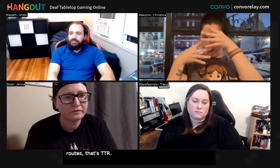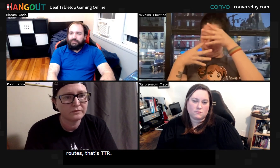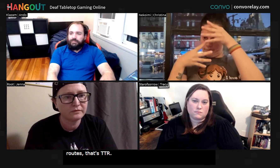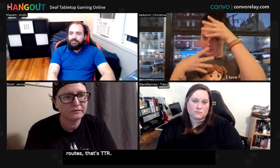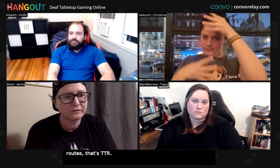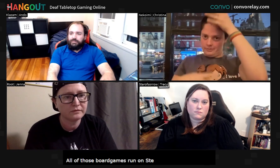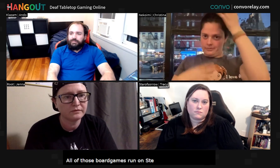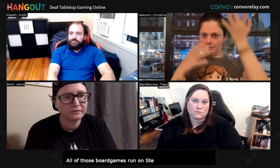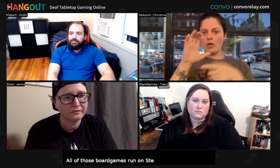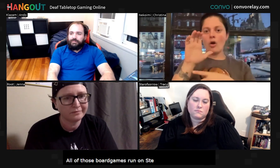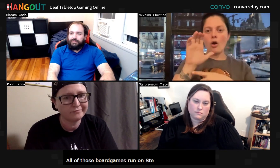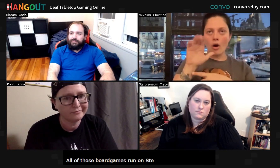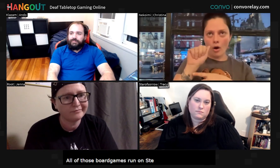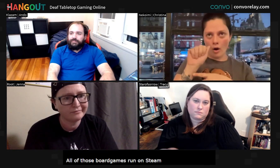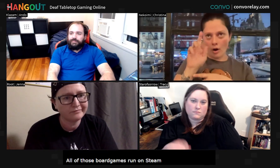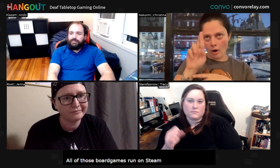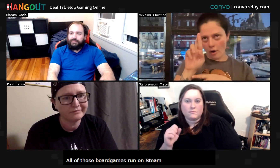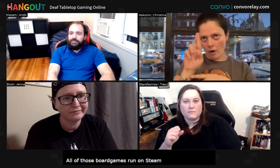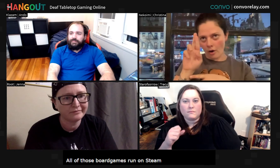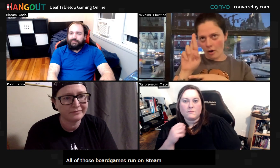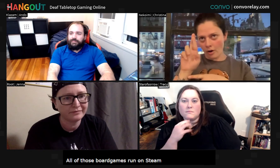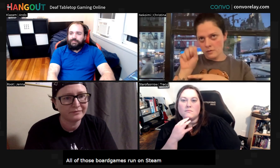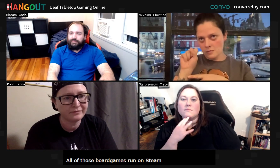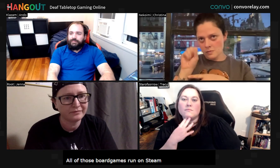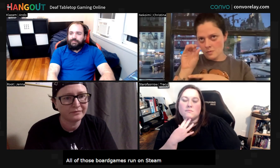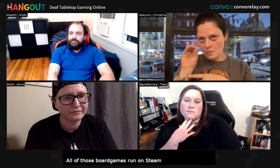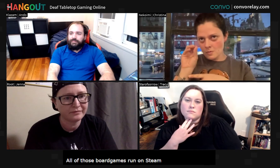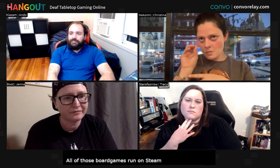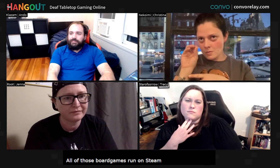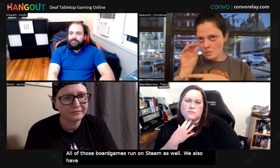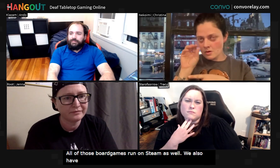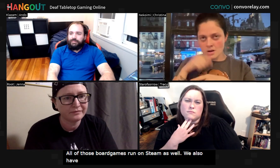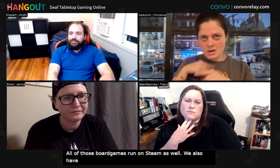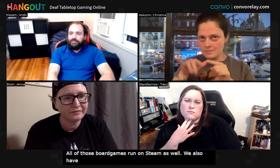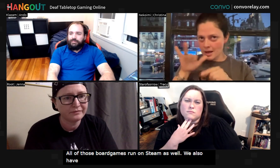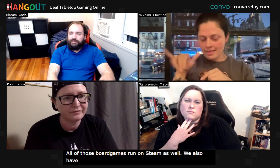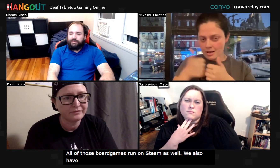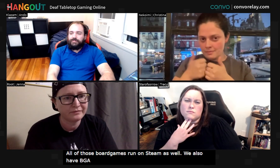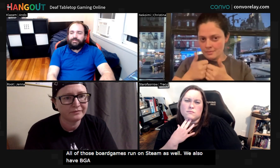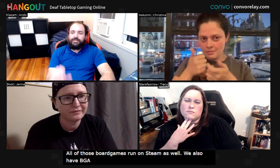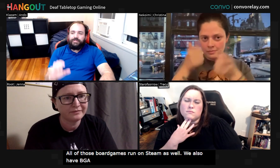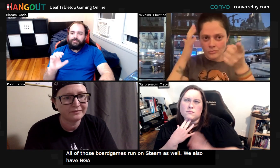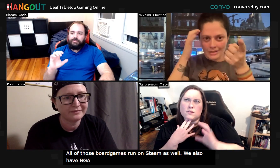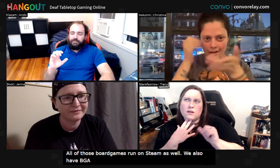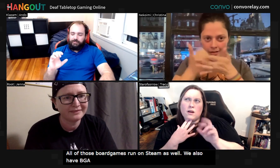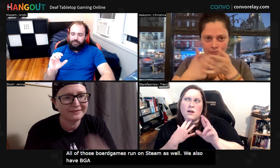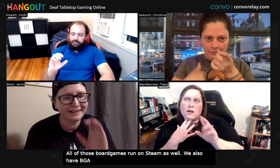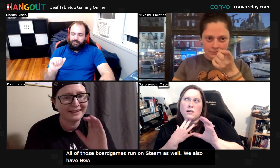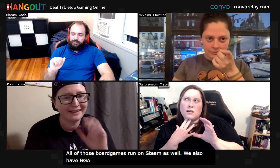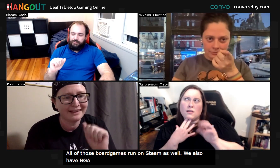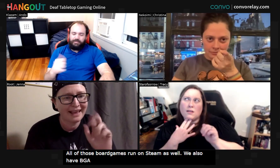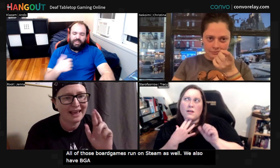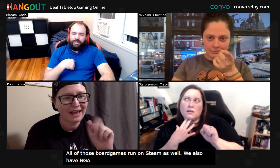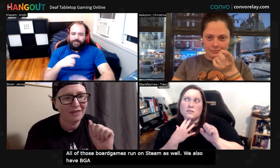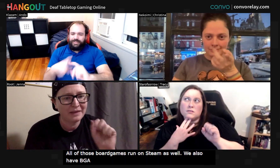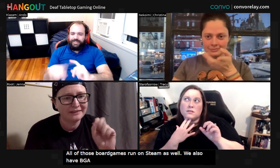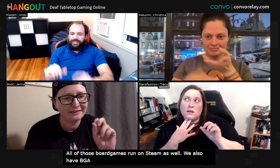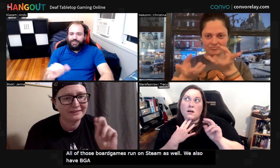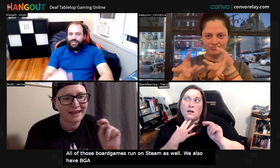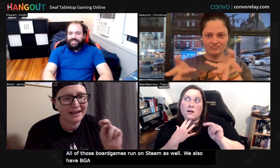BGA, which has an absolute plethora of game. I can never spell this one.